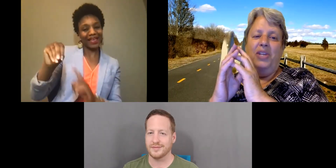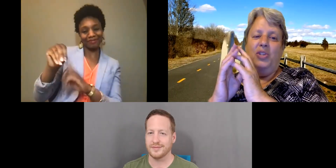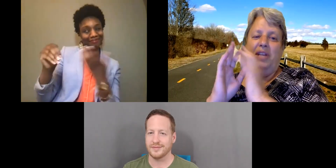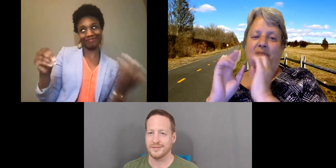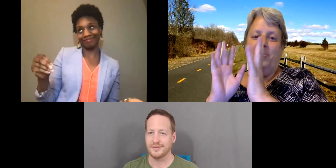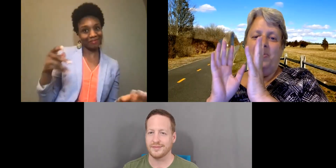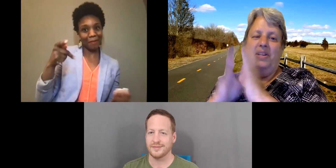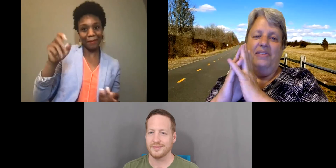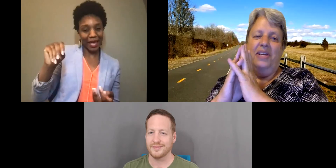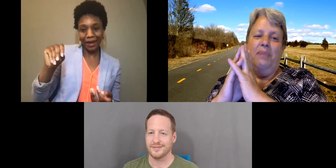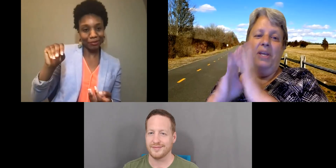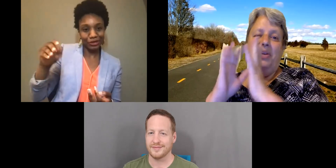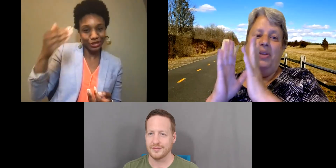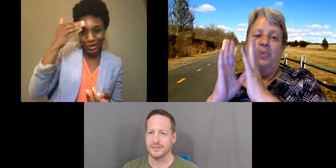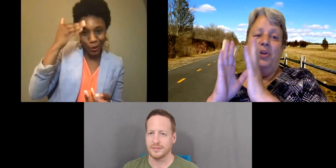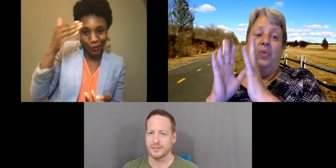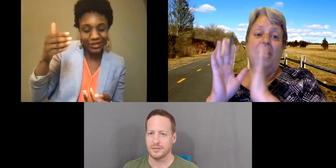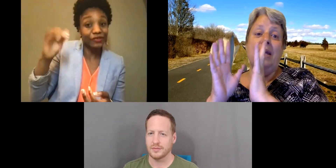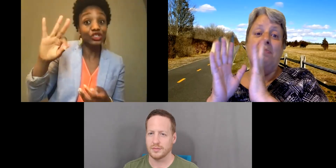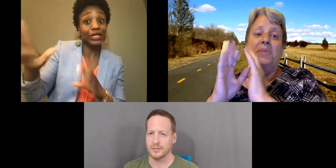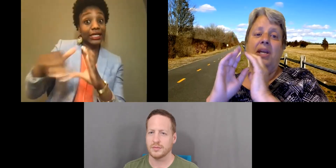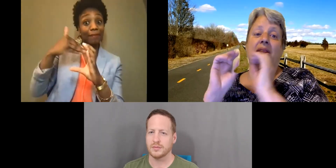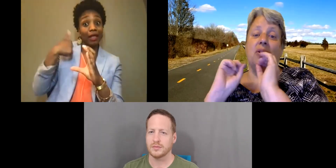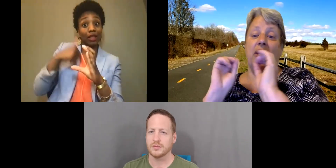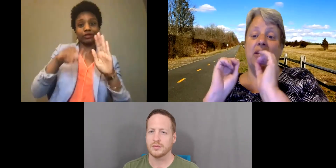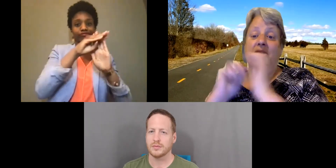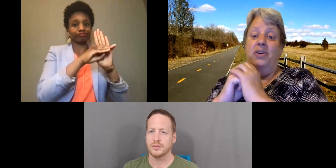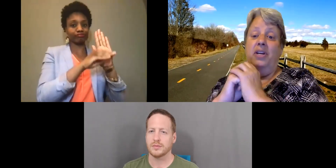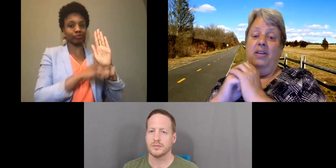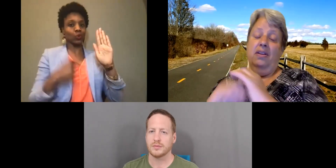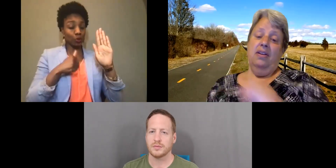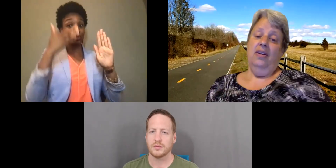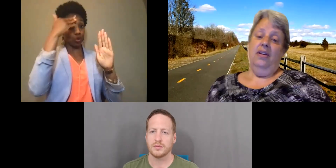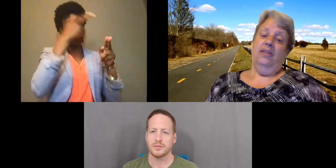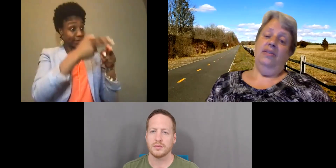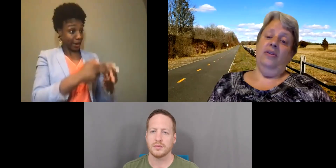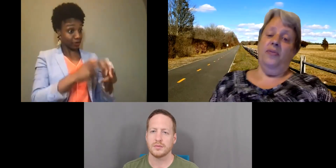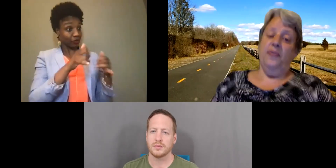have her send us an email, then we'll know the names and the criteria. So.